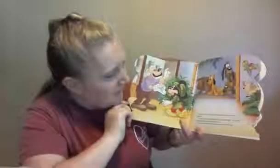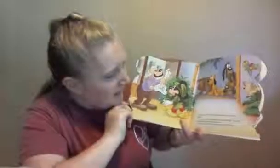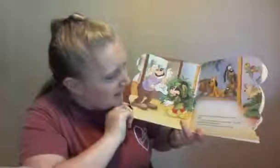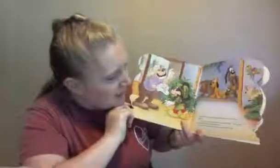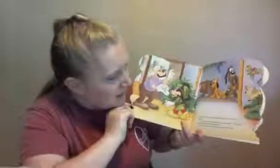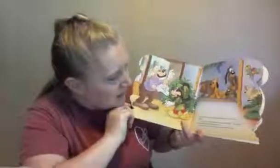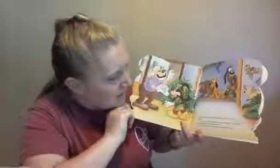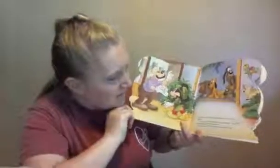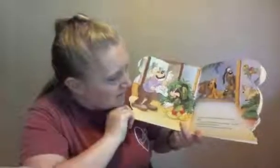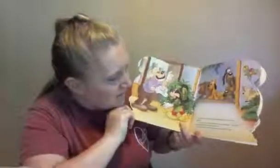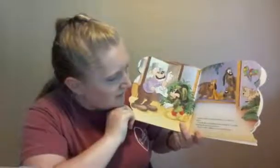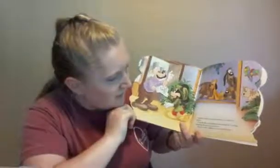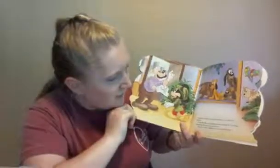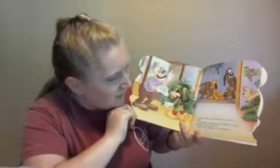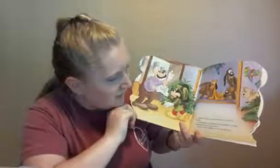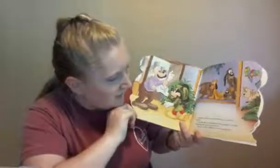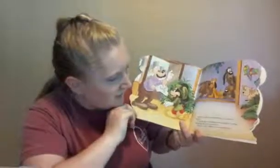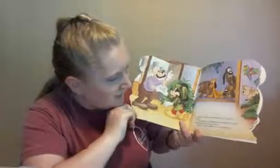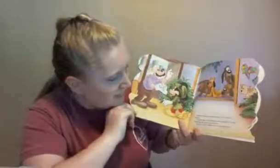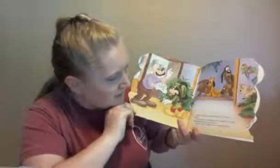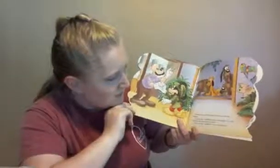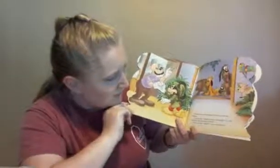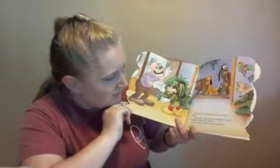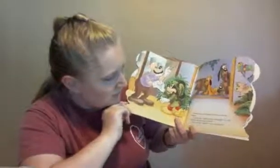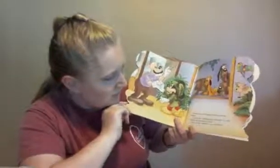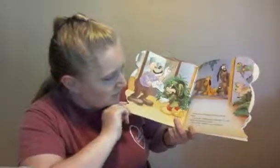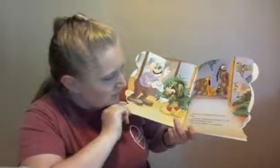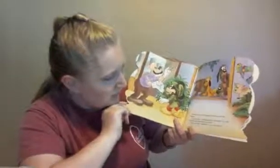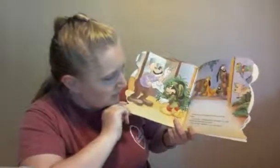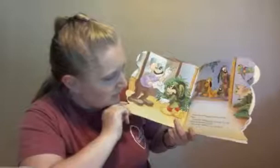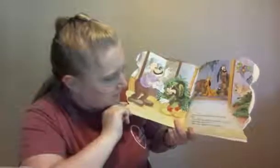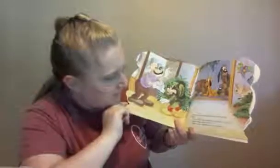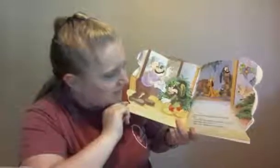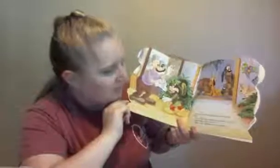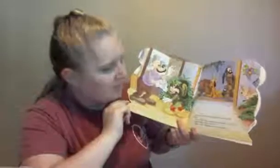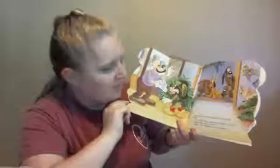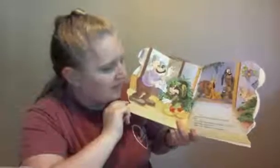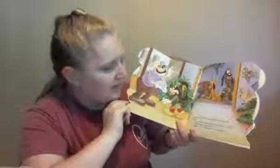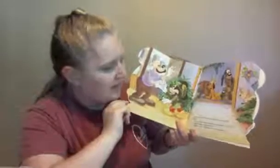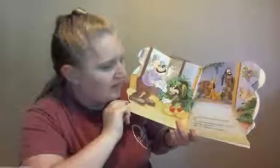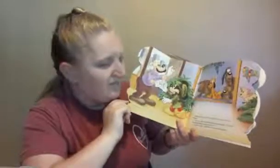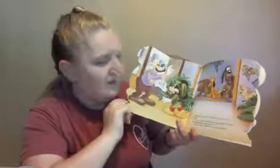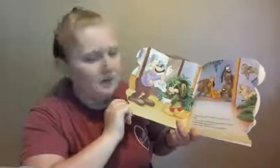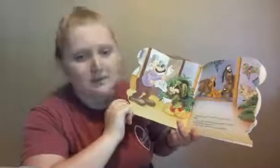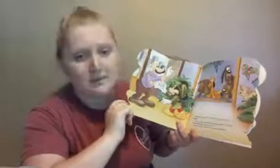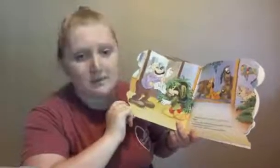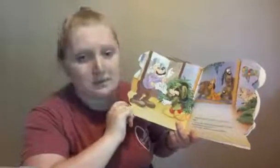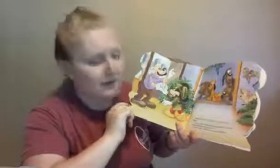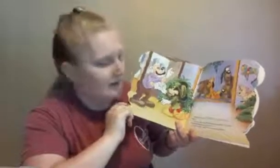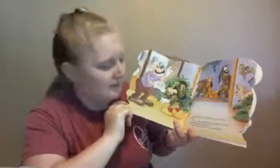Mickey had just finished when in strode Mr. Palmer. It looks like everything went smoothly, he